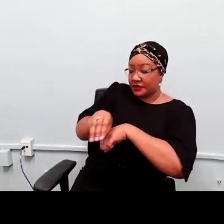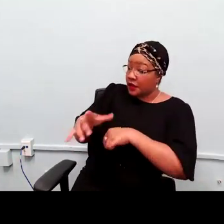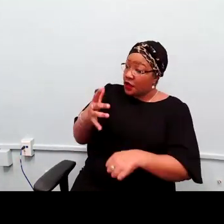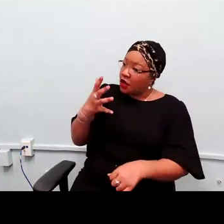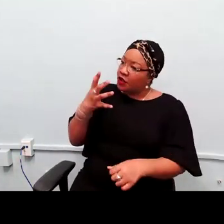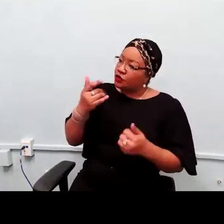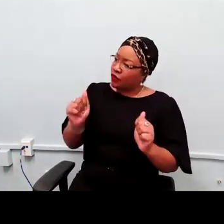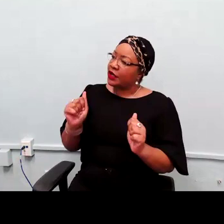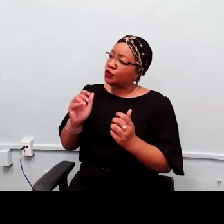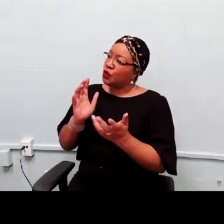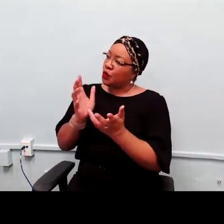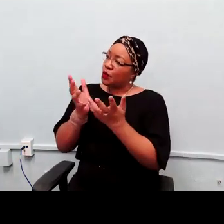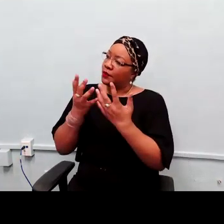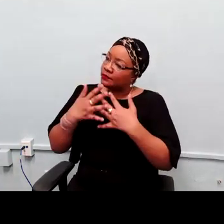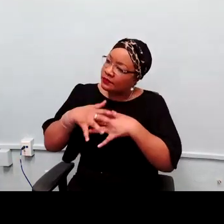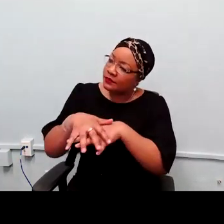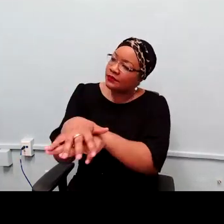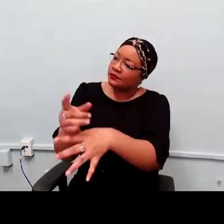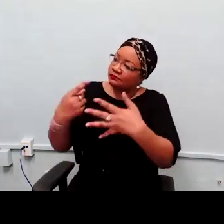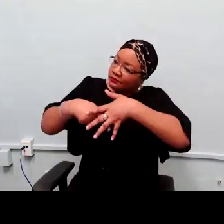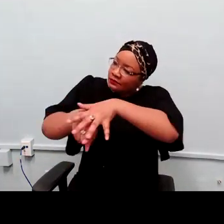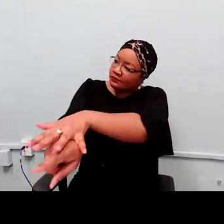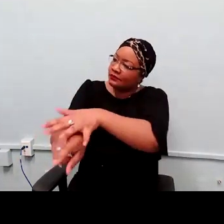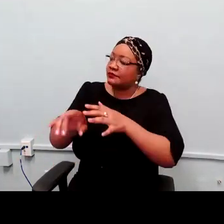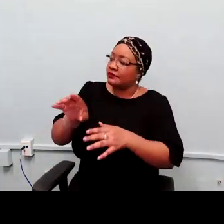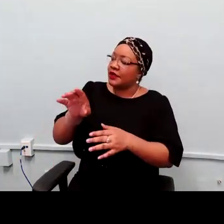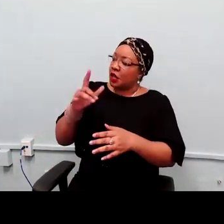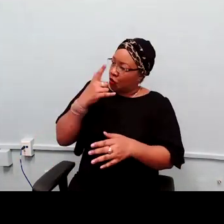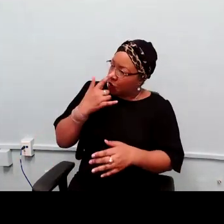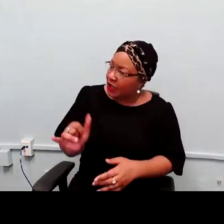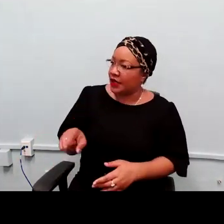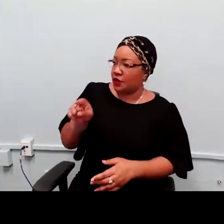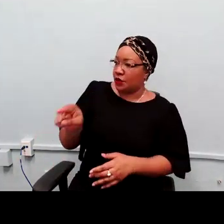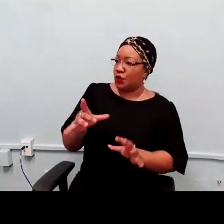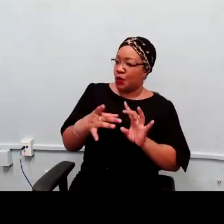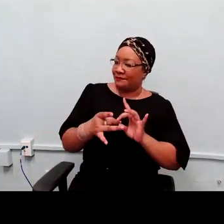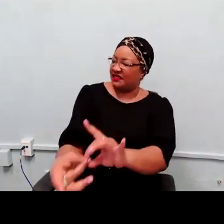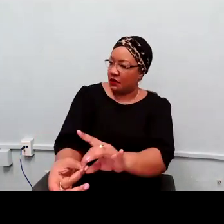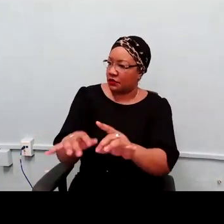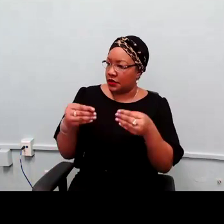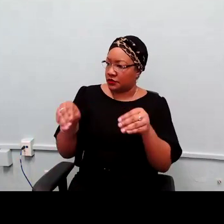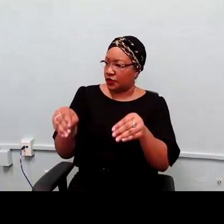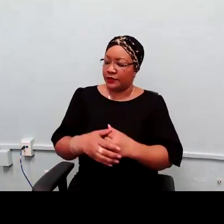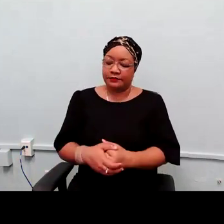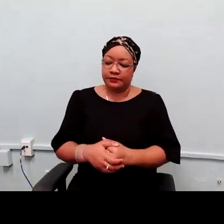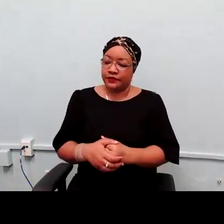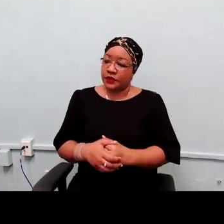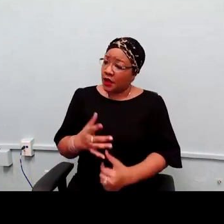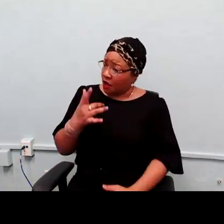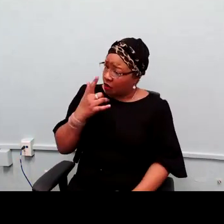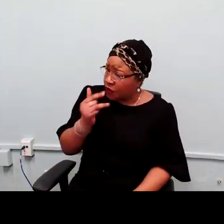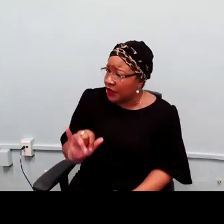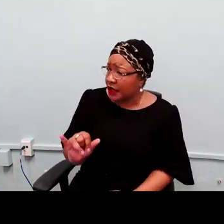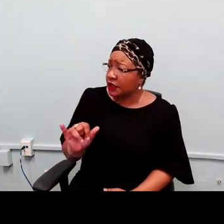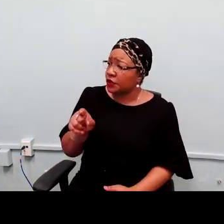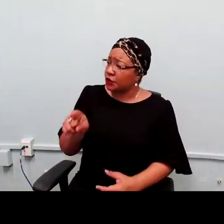would tell her when she started stealing from the department stores downtown. Look like you belong, especially